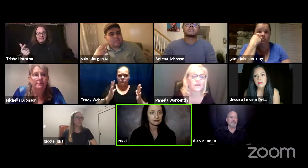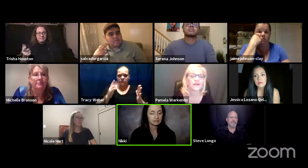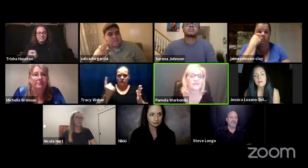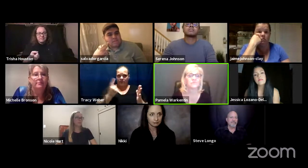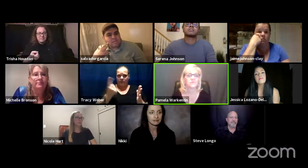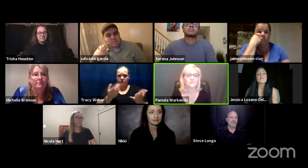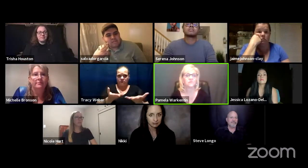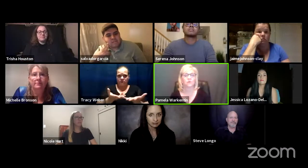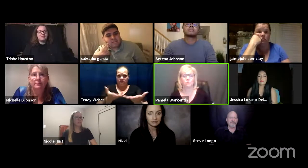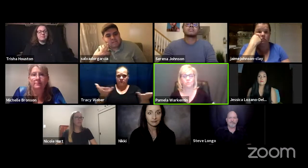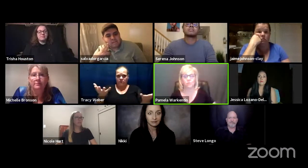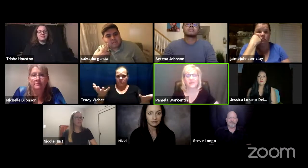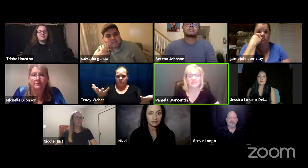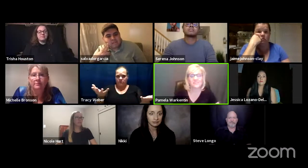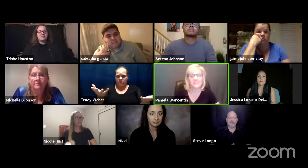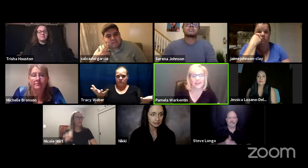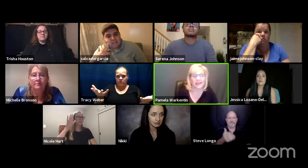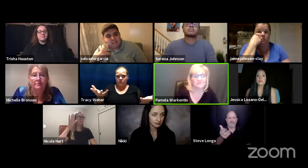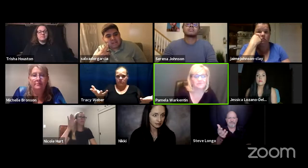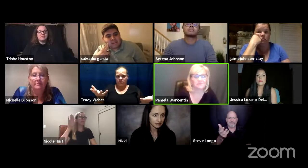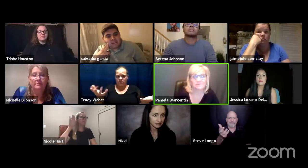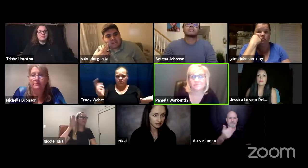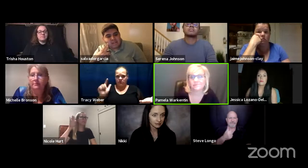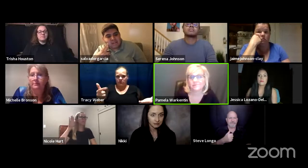Okay, so do we have a second?